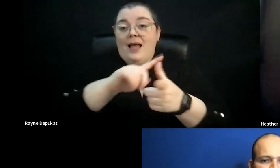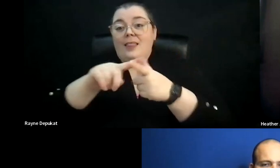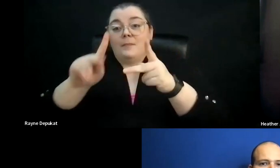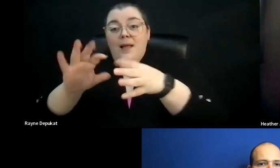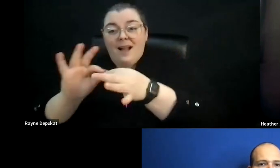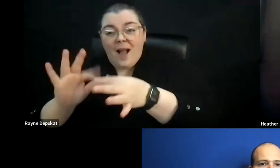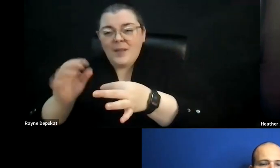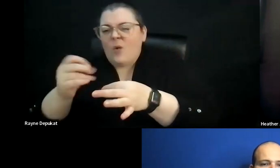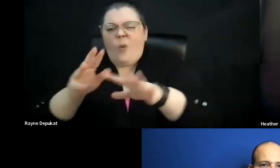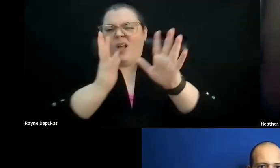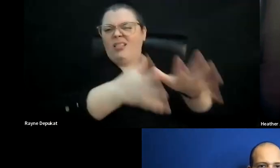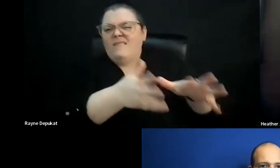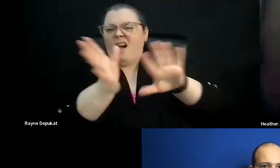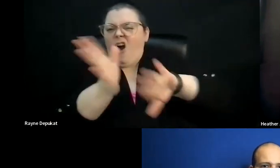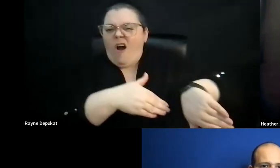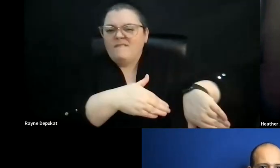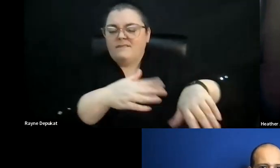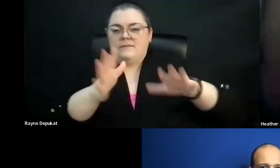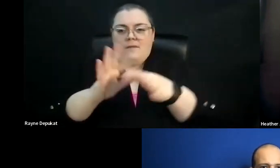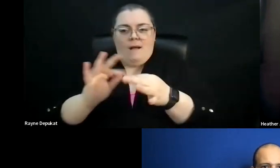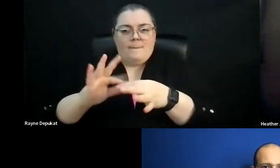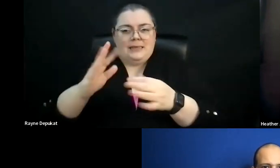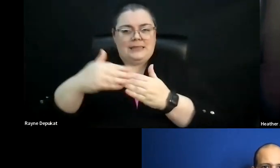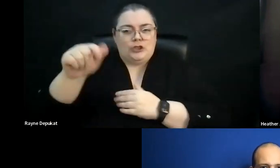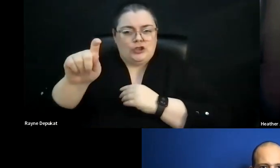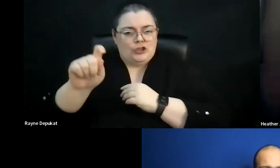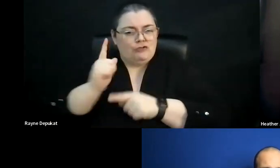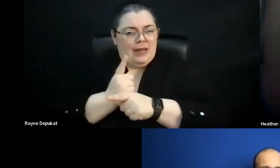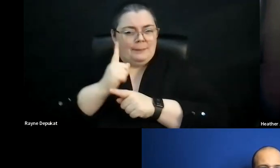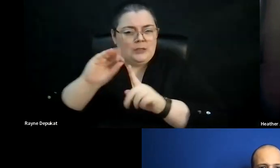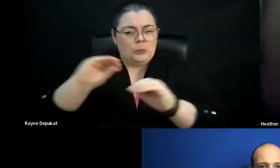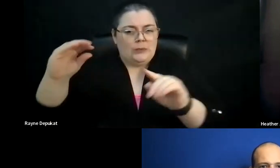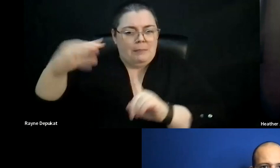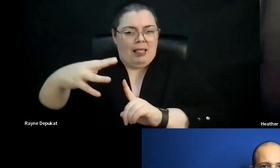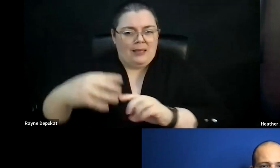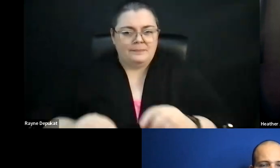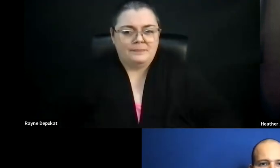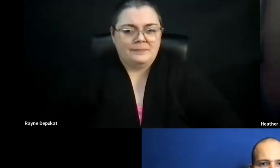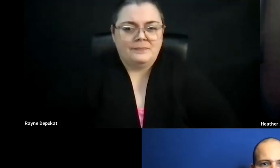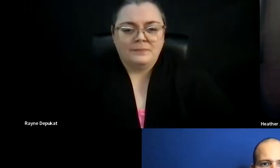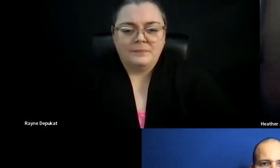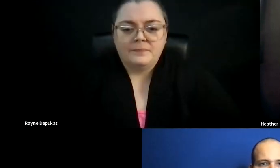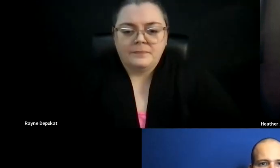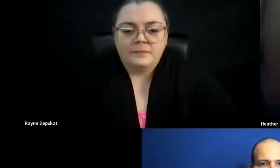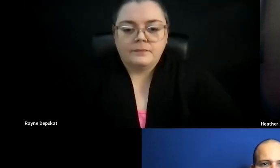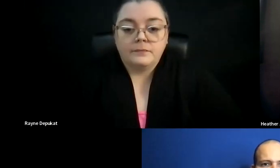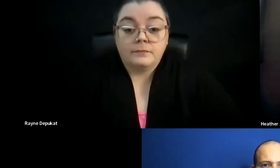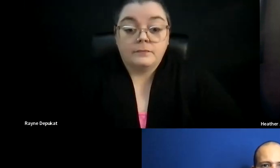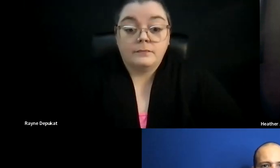Would we like to look at the document and then comment, or would it just be easier to comment without, because then we wouldn't have to